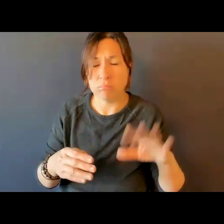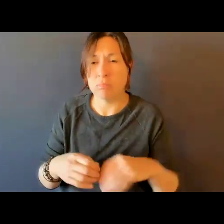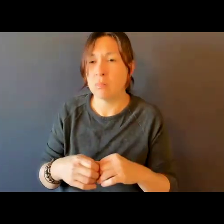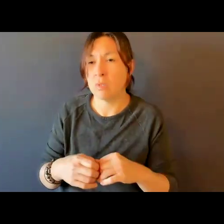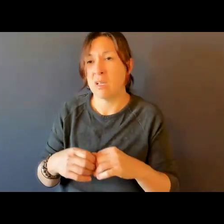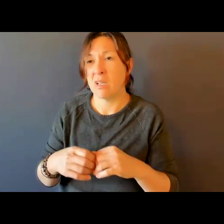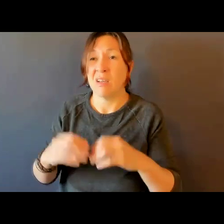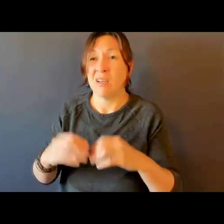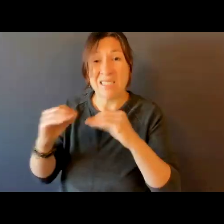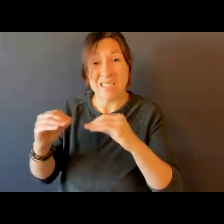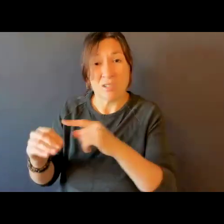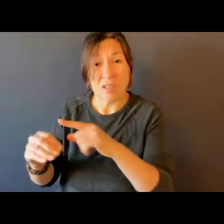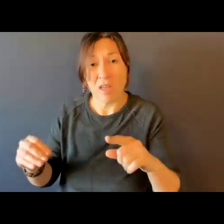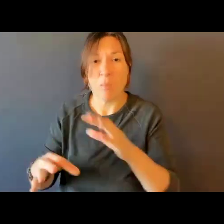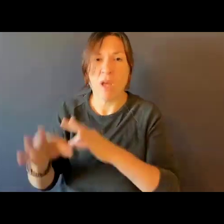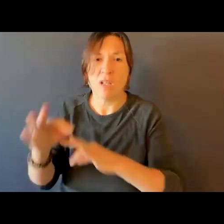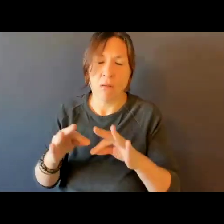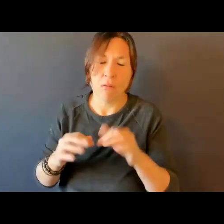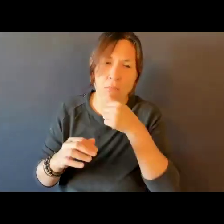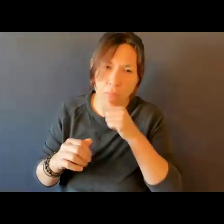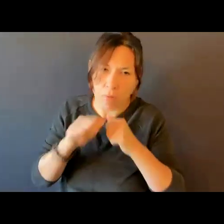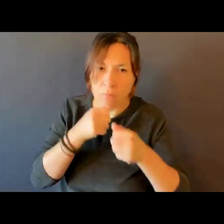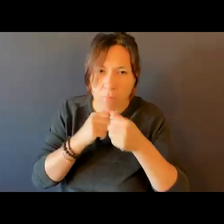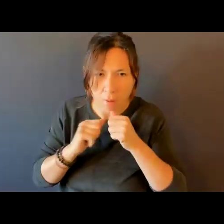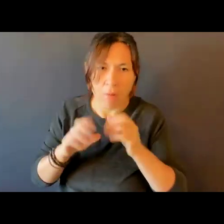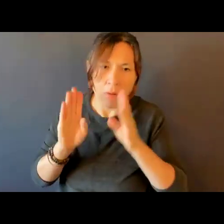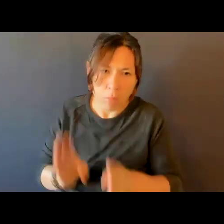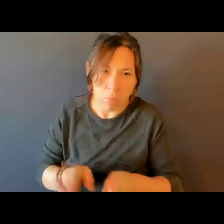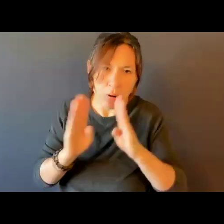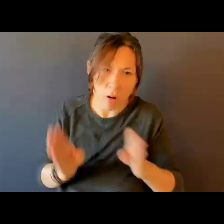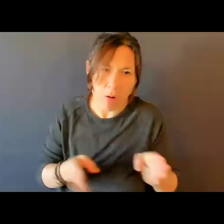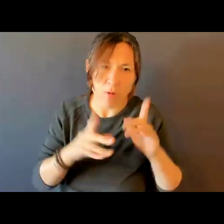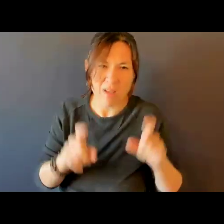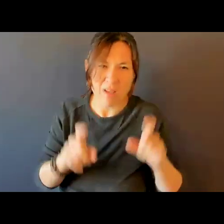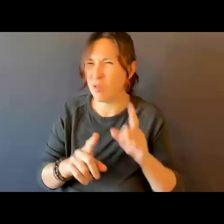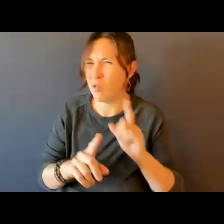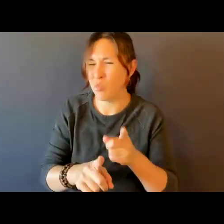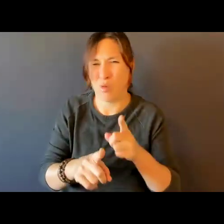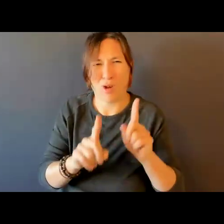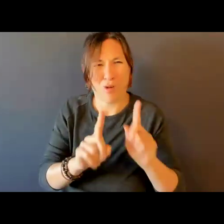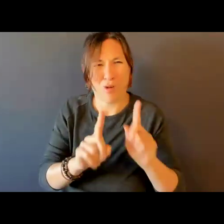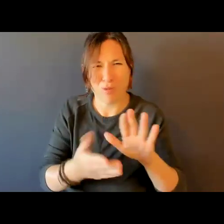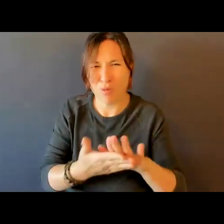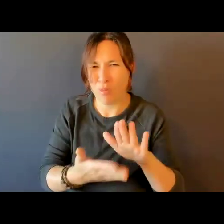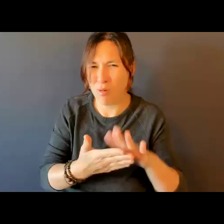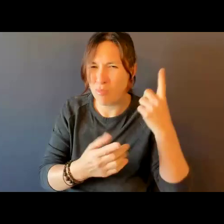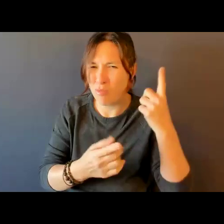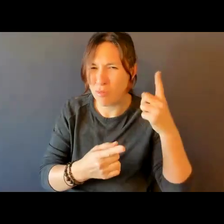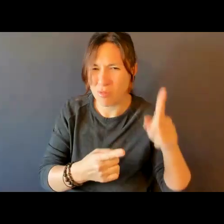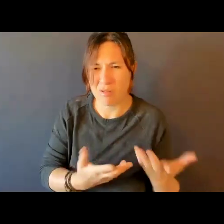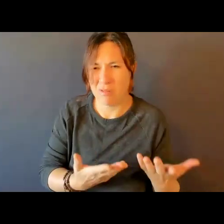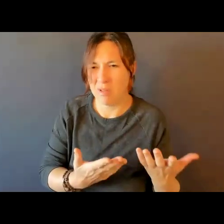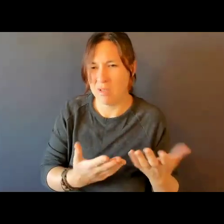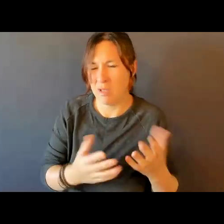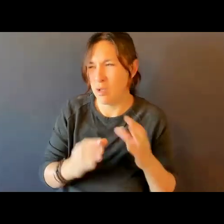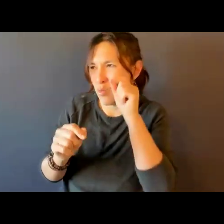drudgery of working in test preparation laboratories. Why go to class? Why go to school? Should it be surprising that